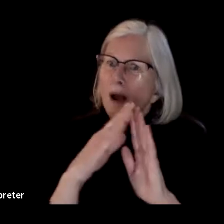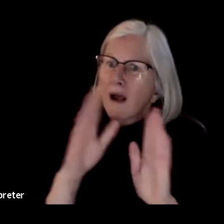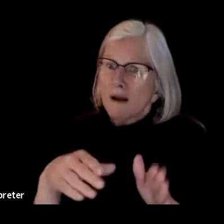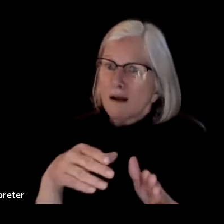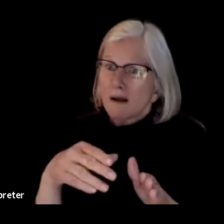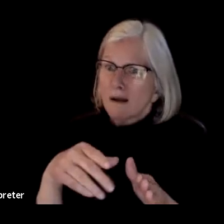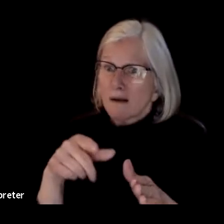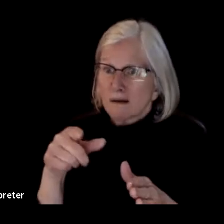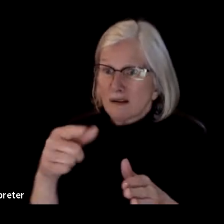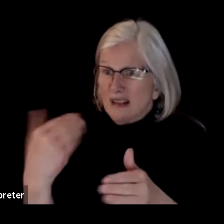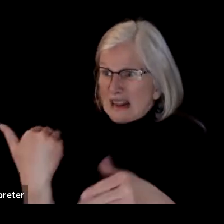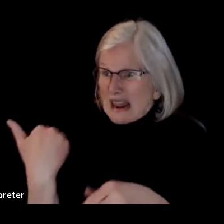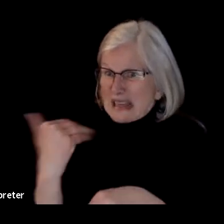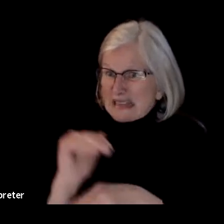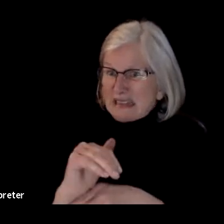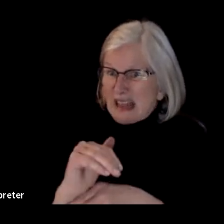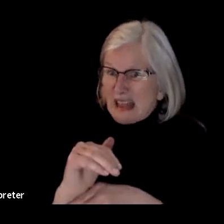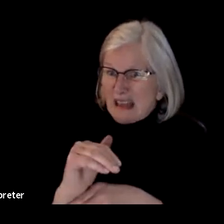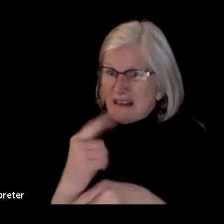next week's